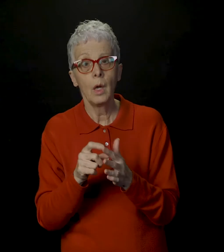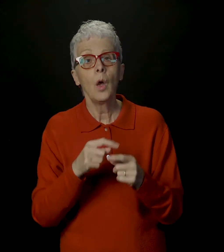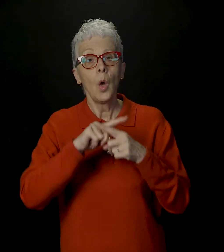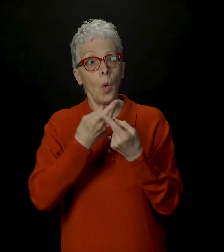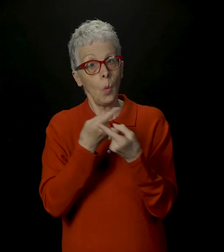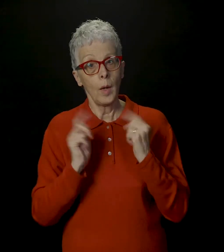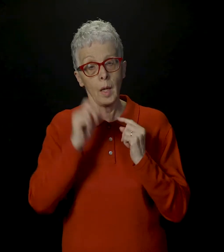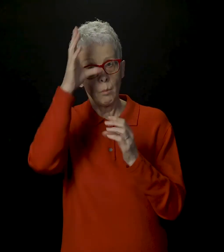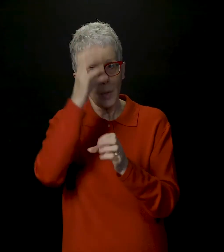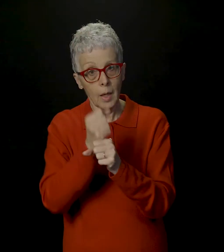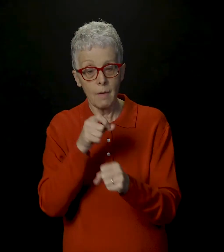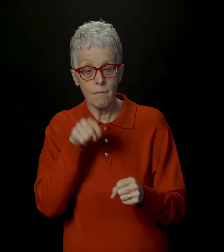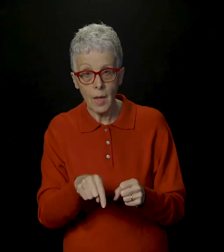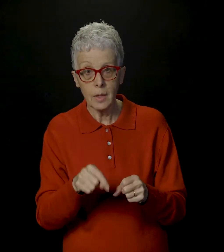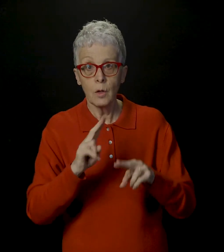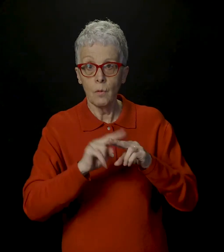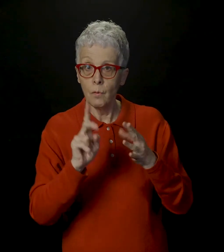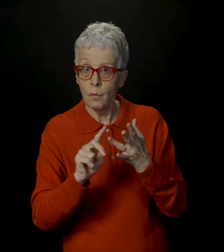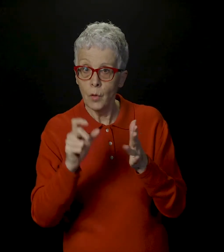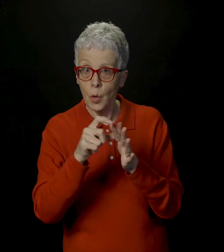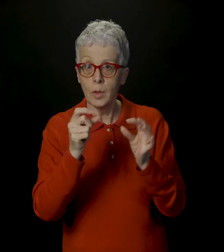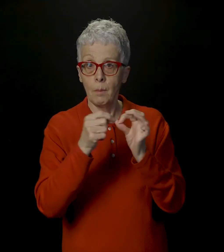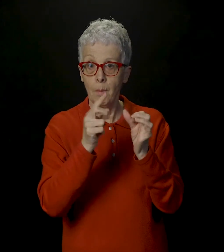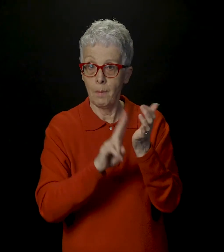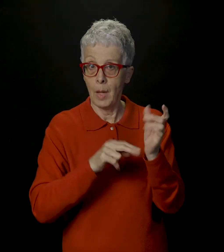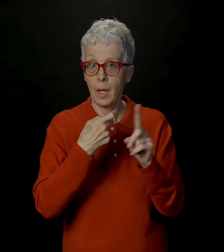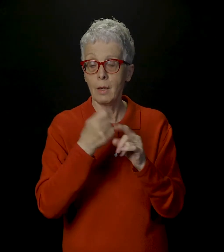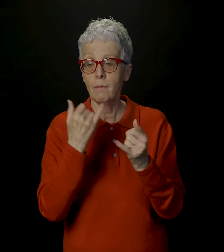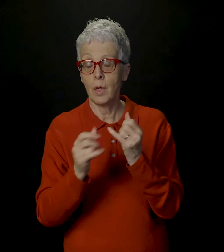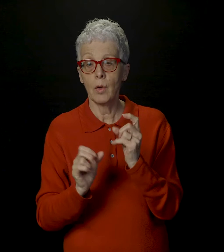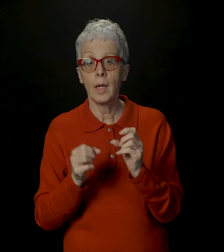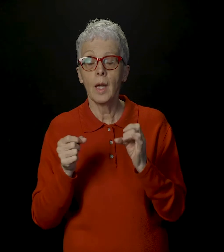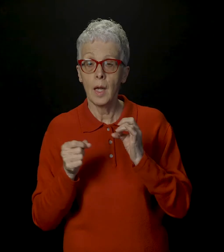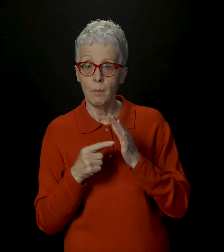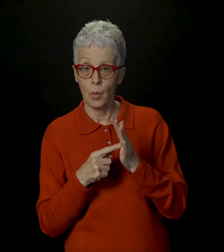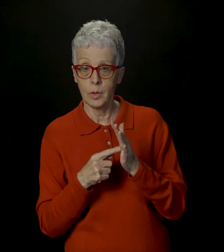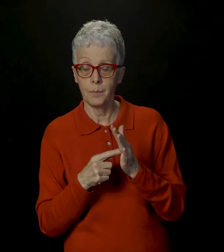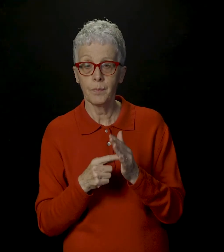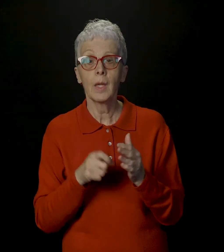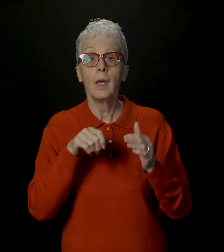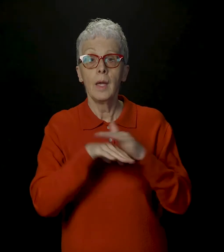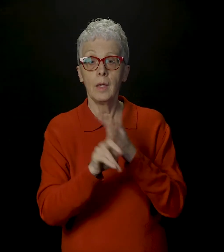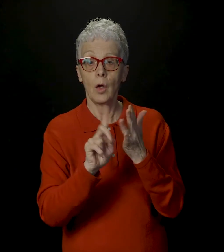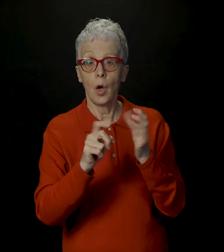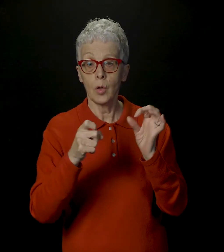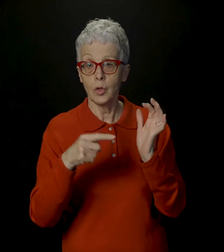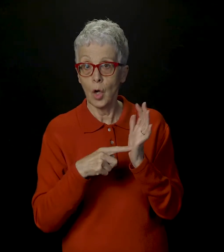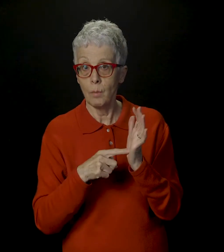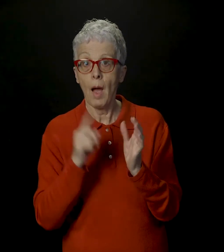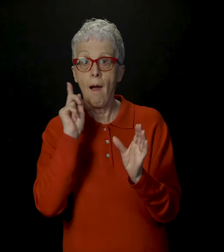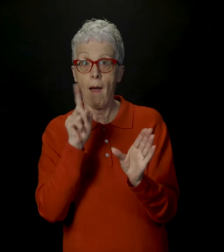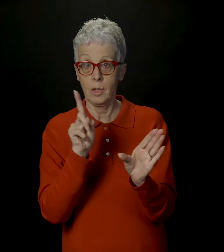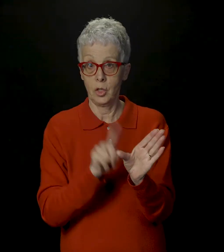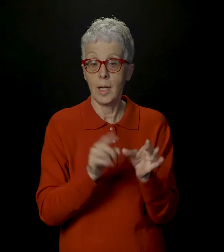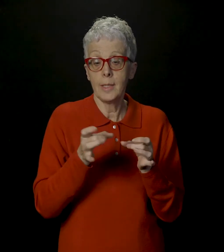Was really, really important So when we were able to Which didn't happen Until October last year We resumed our community